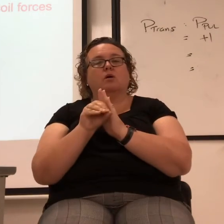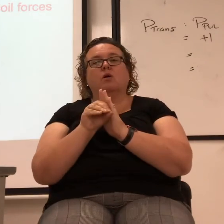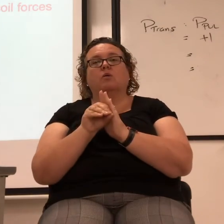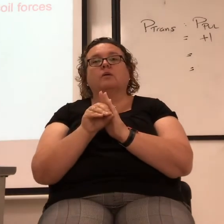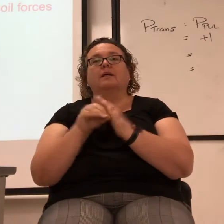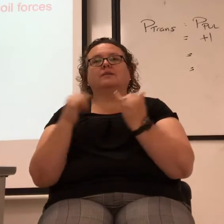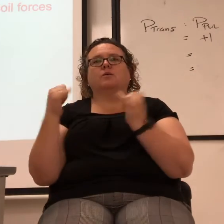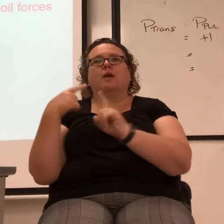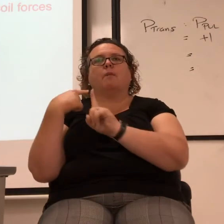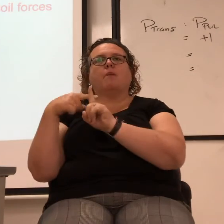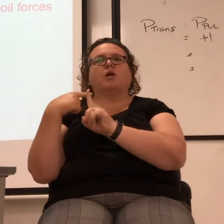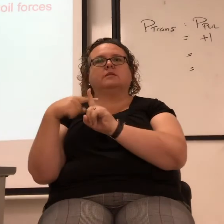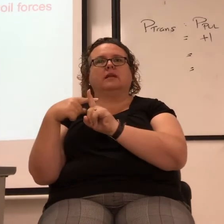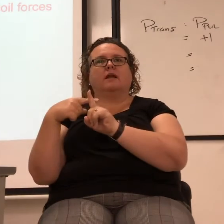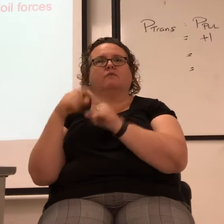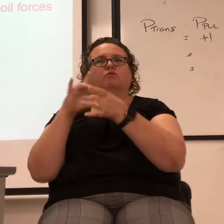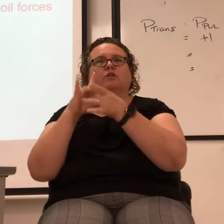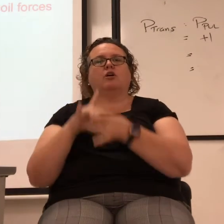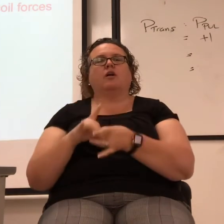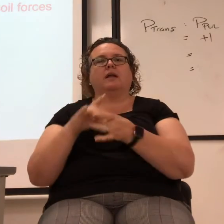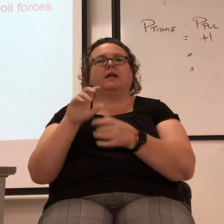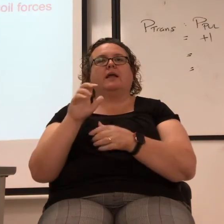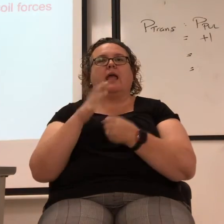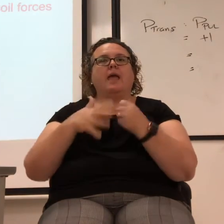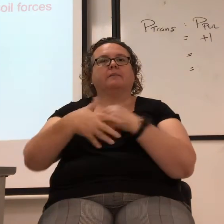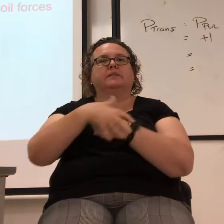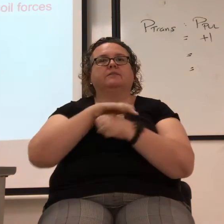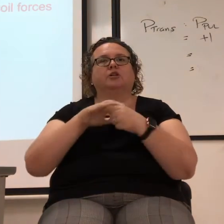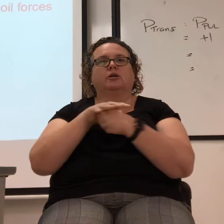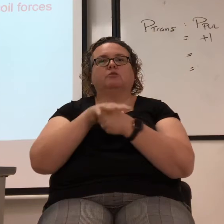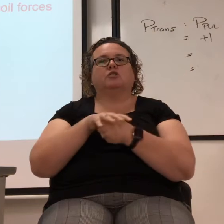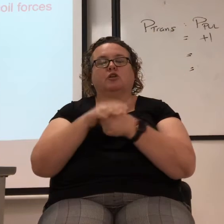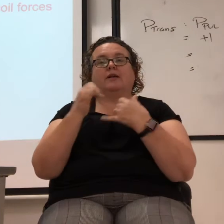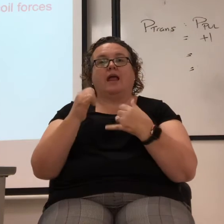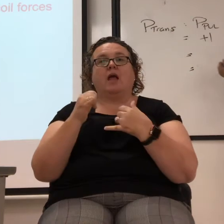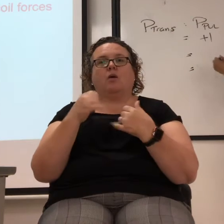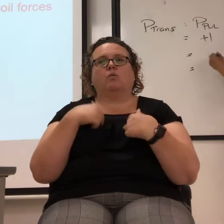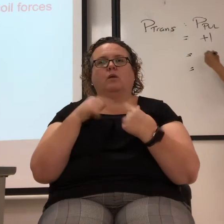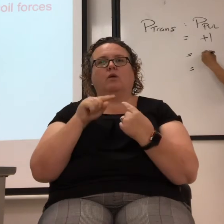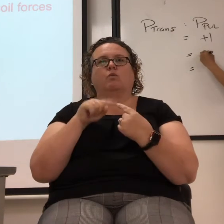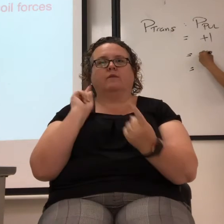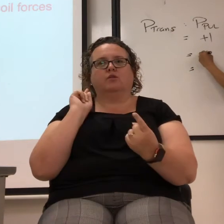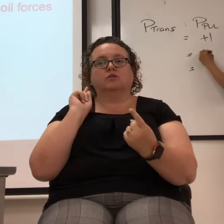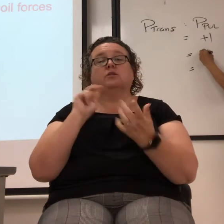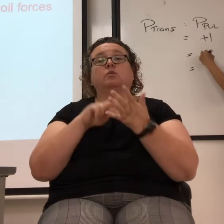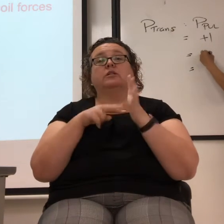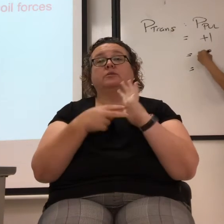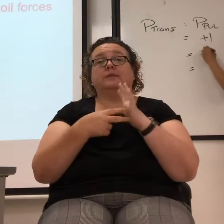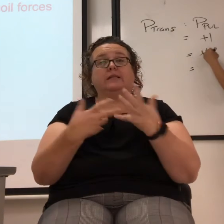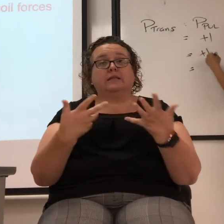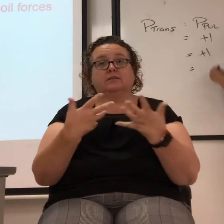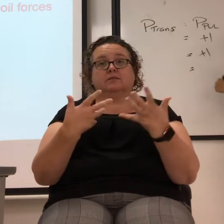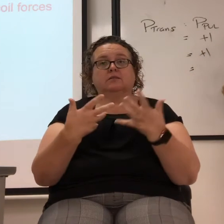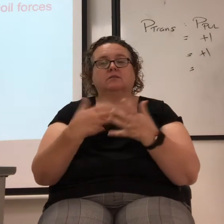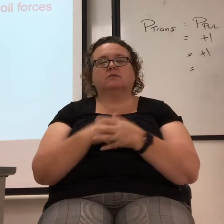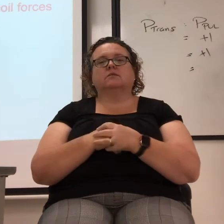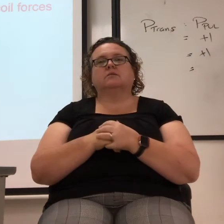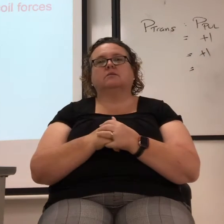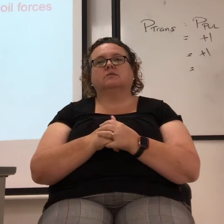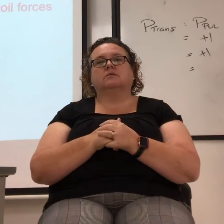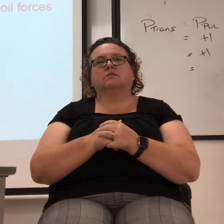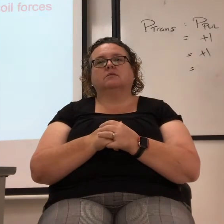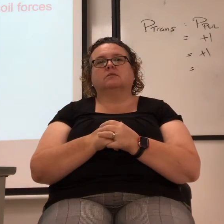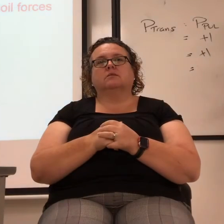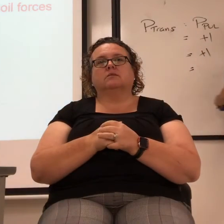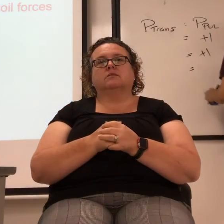Now we're positive with respect to atmospheric pressure. Now the gradient's the reverse. So what that means is,